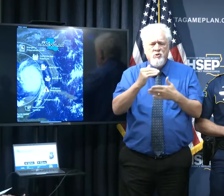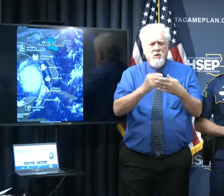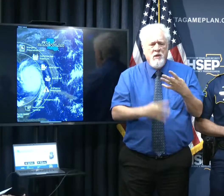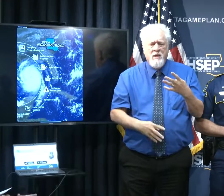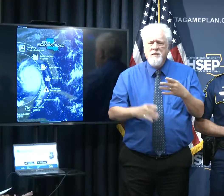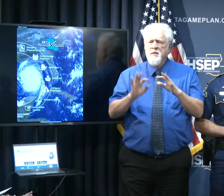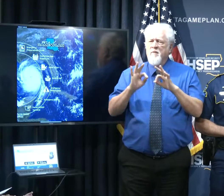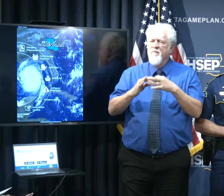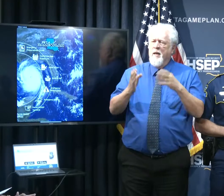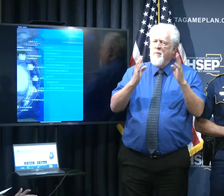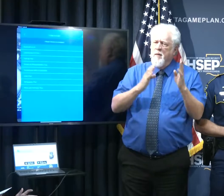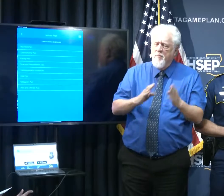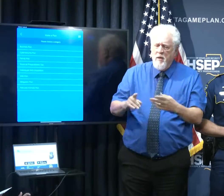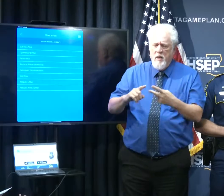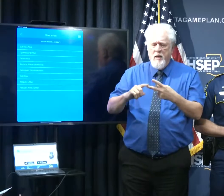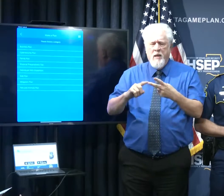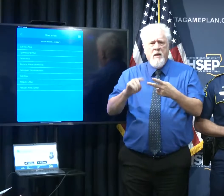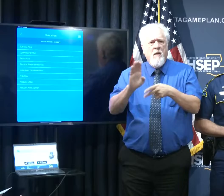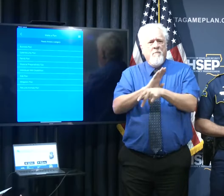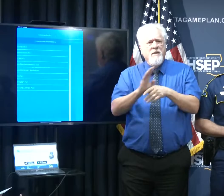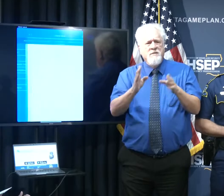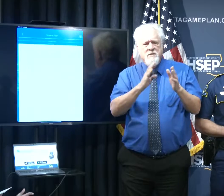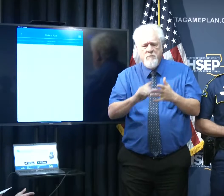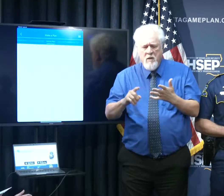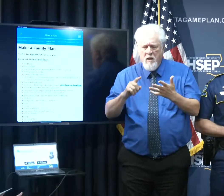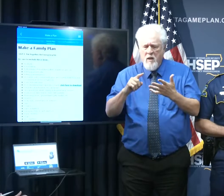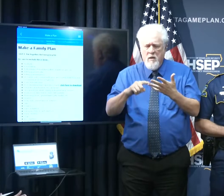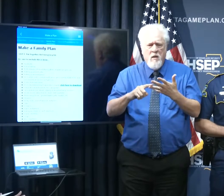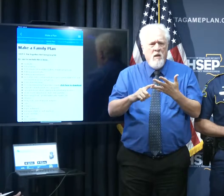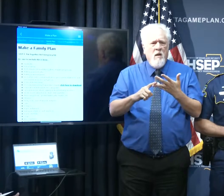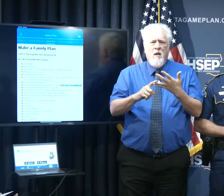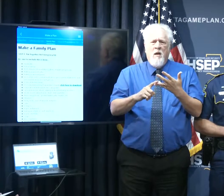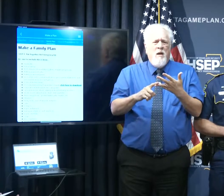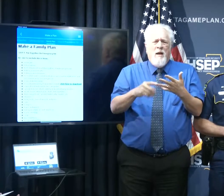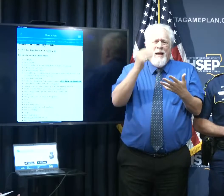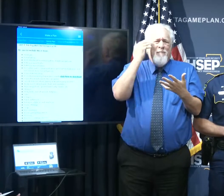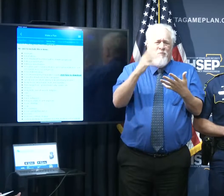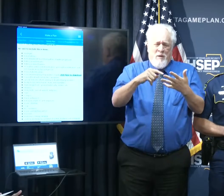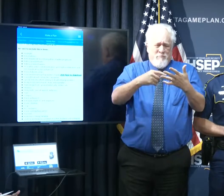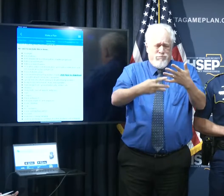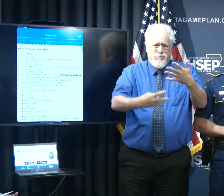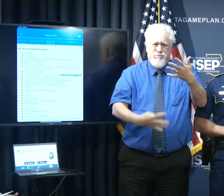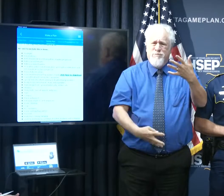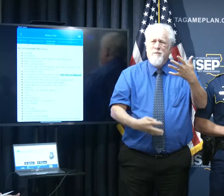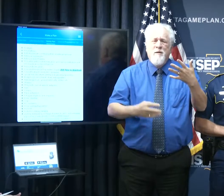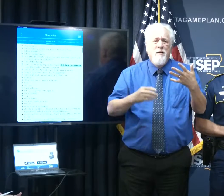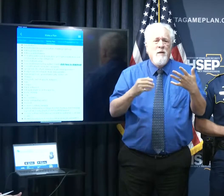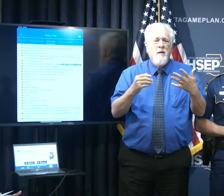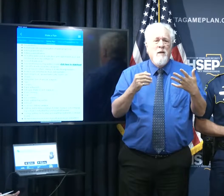family plan, a business plan. It has information where you can,